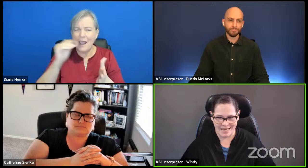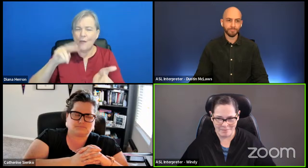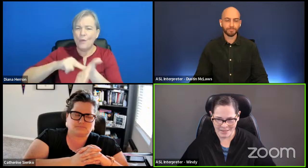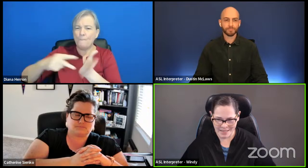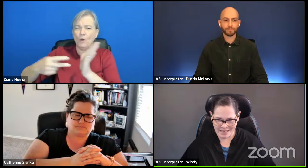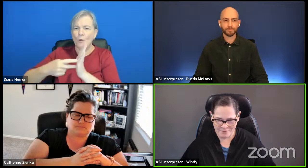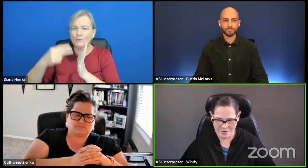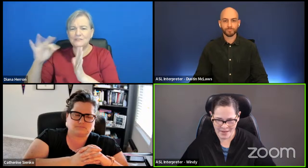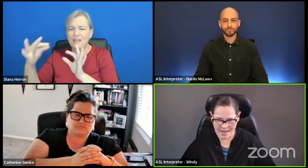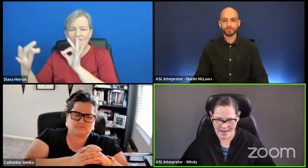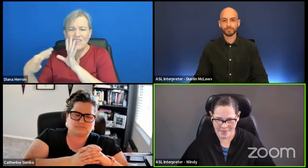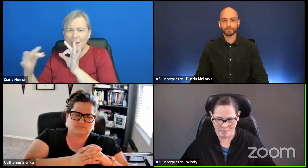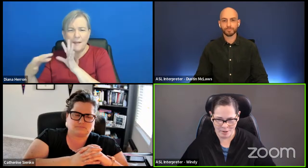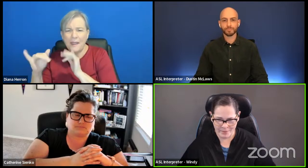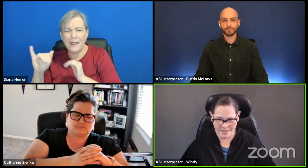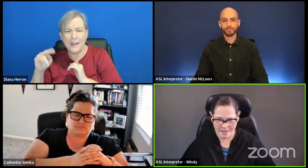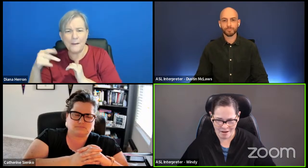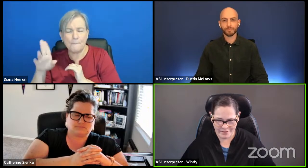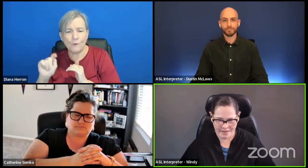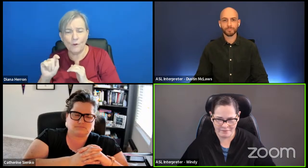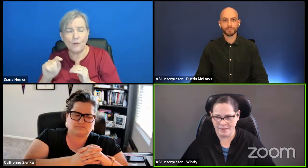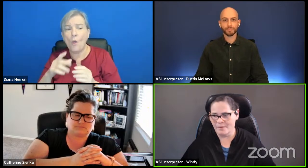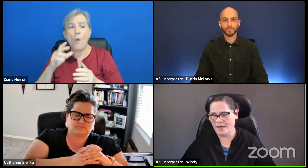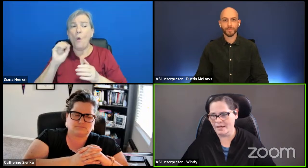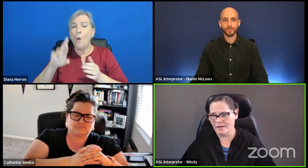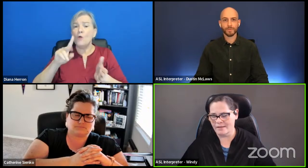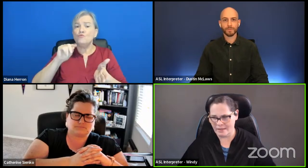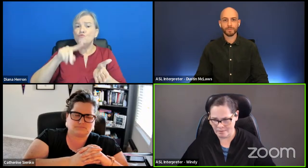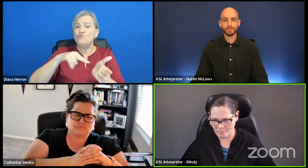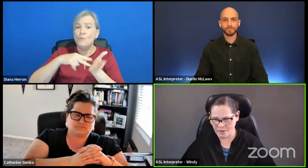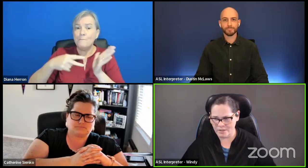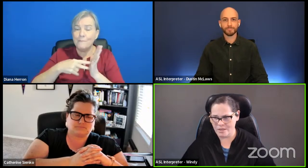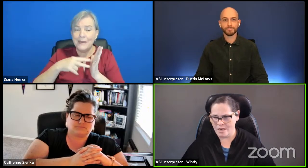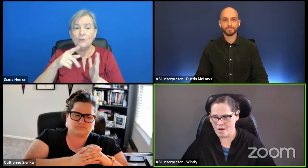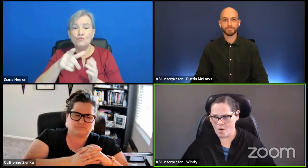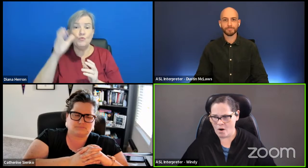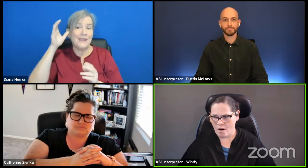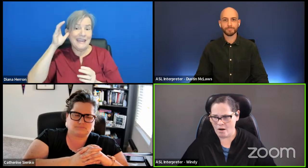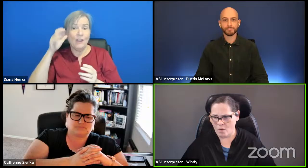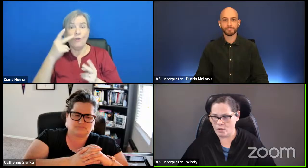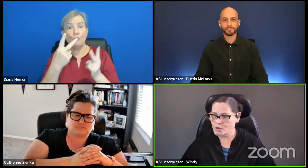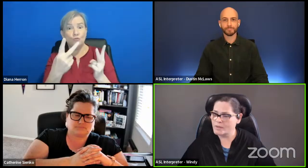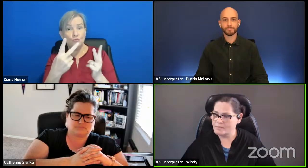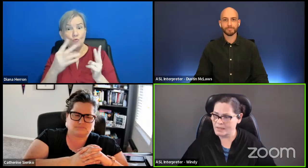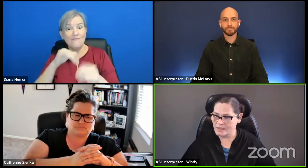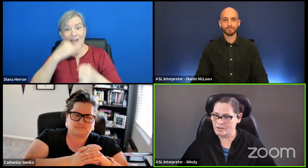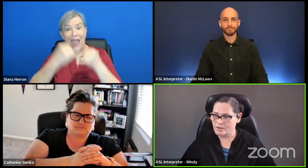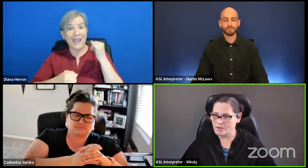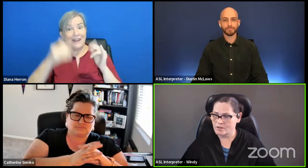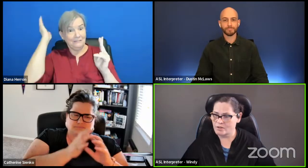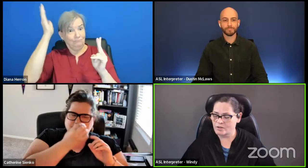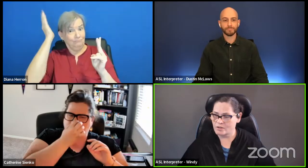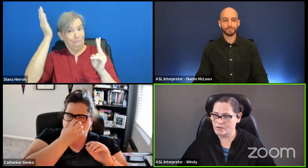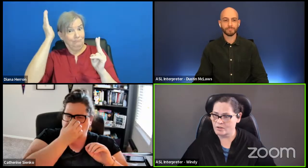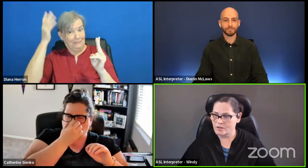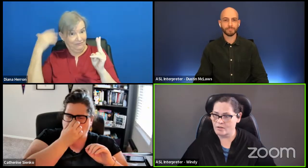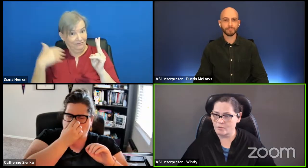sure about the timeline for that and the purpose of that feedback and that input. Or do we mean